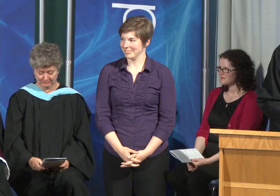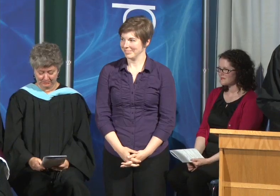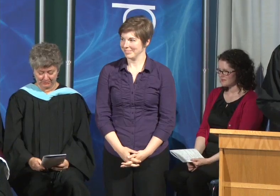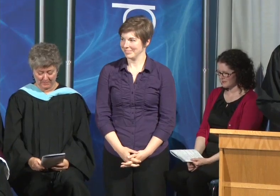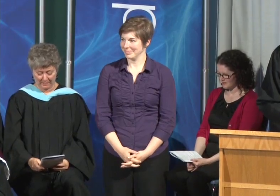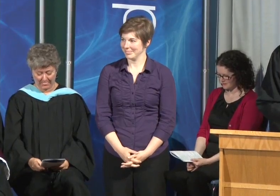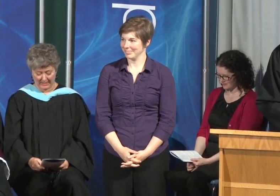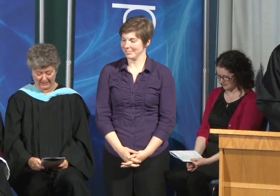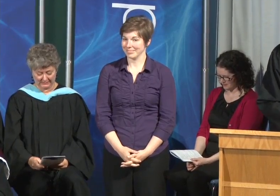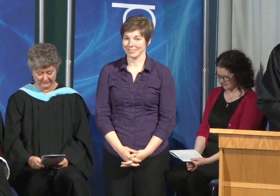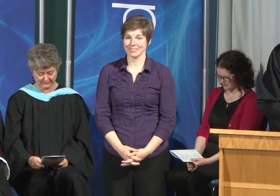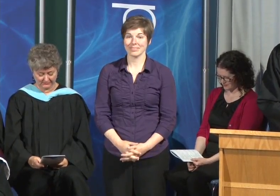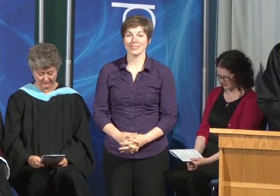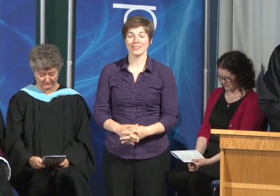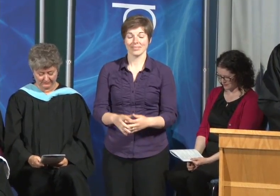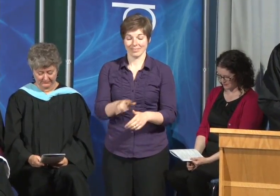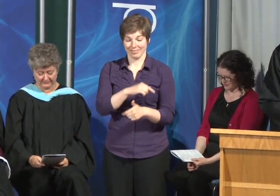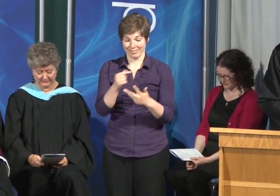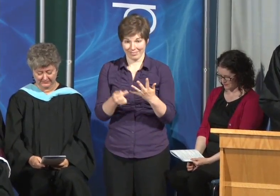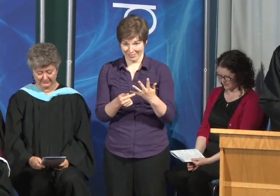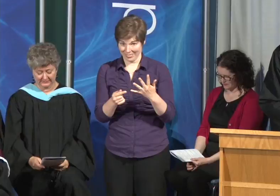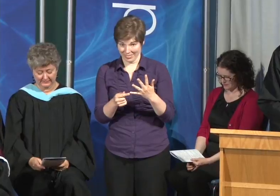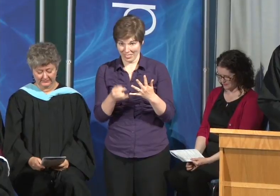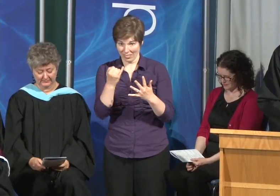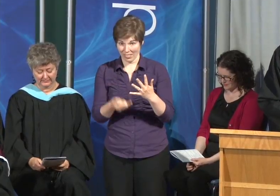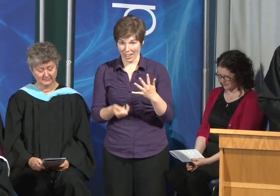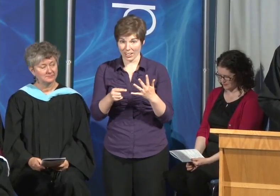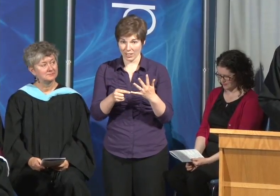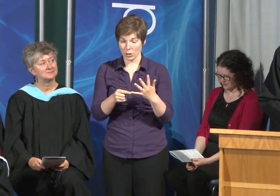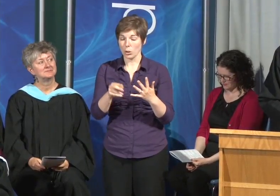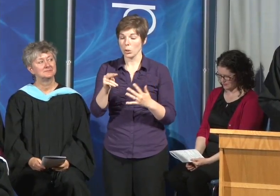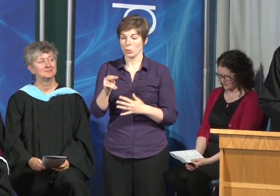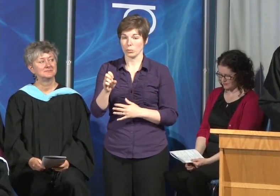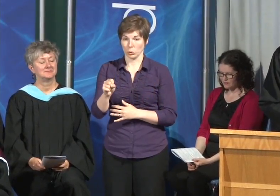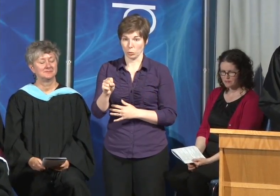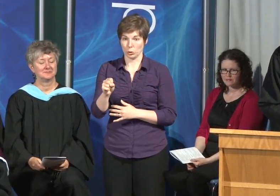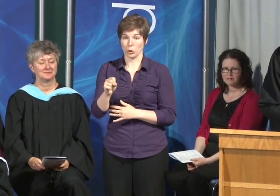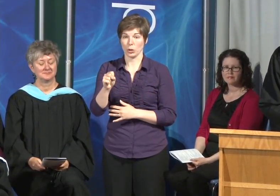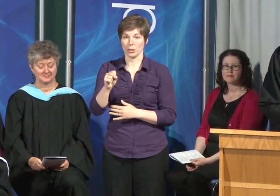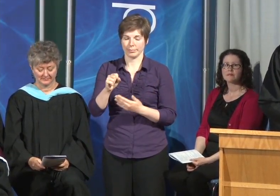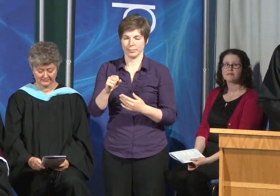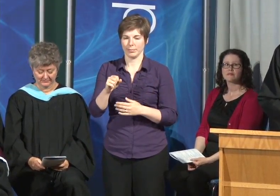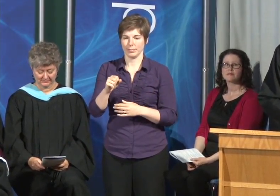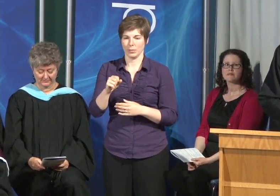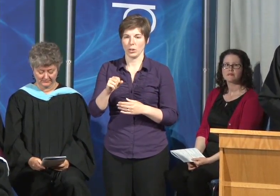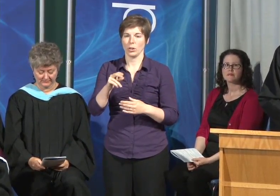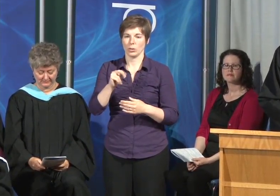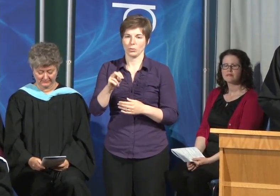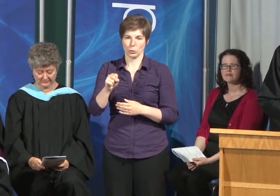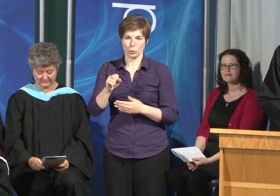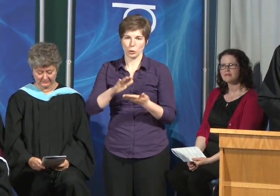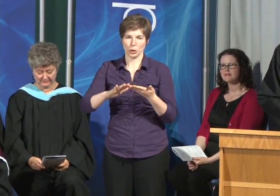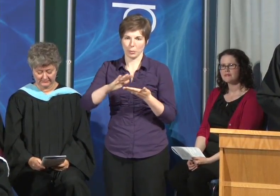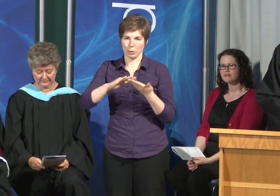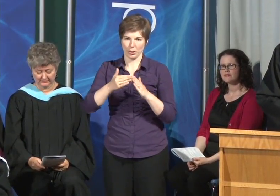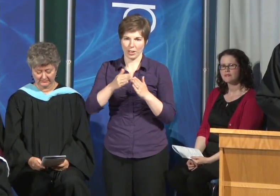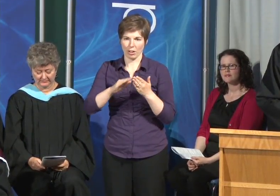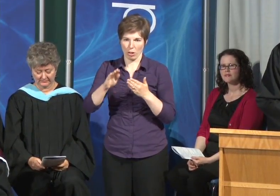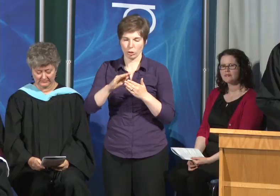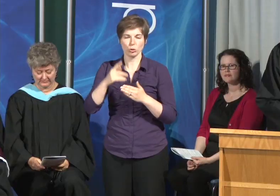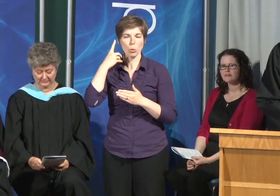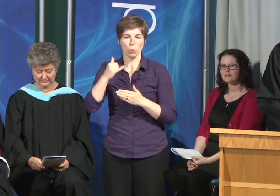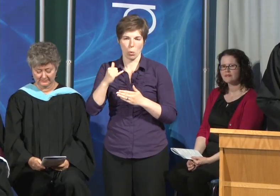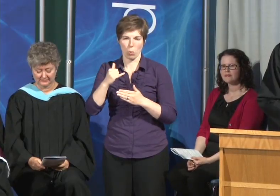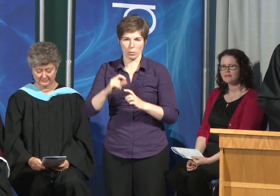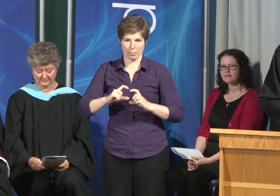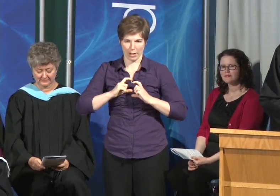And our final major award this afternoon is the Nova Scotia Community College Gold Medal. This is presented to a graduating student of a